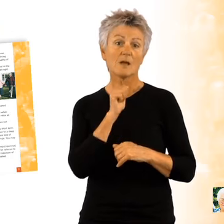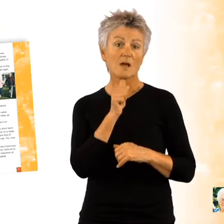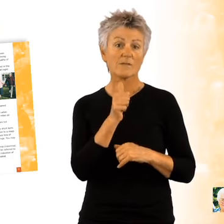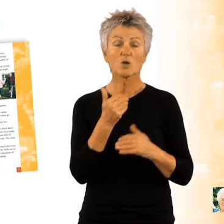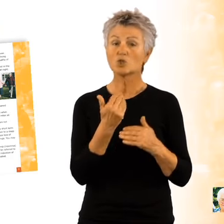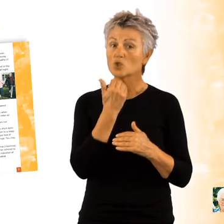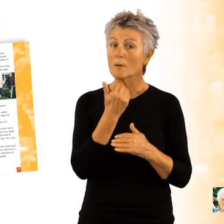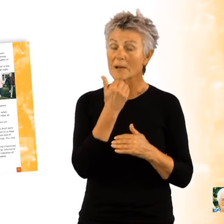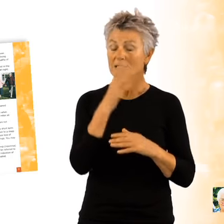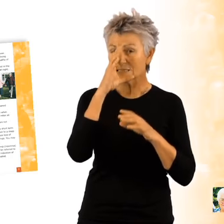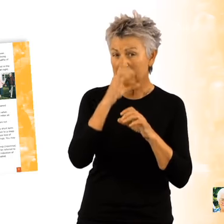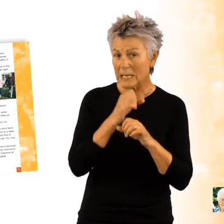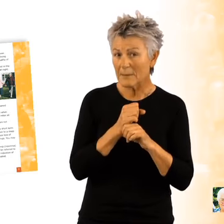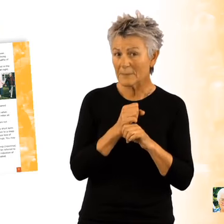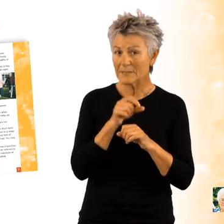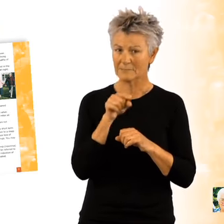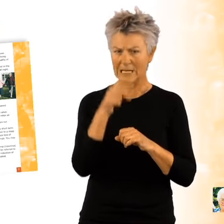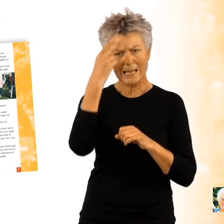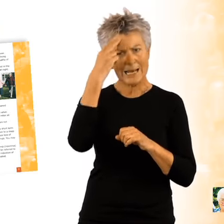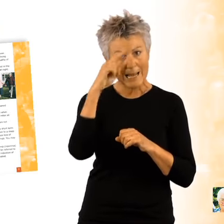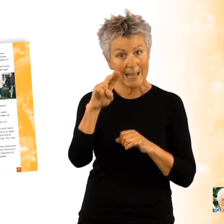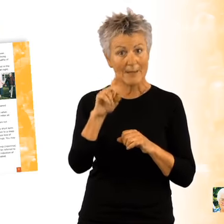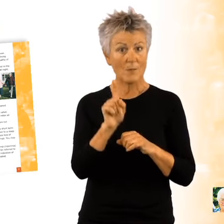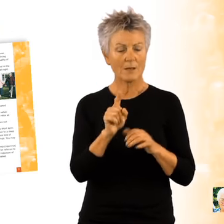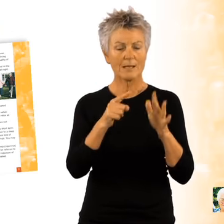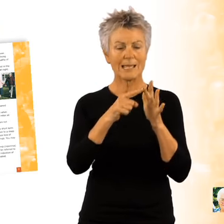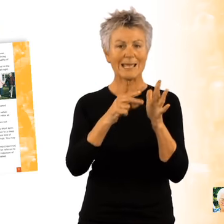If you are worried about your lack of sleep, insomnia,